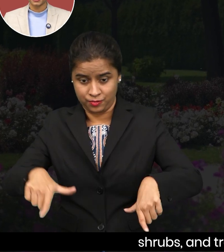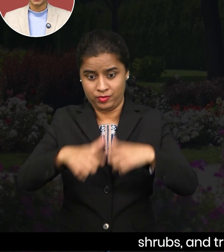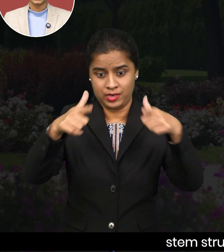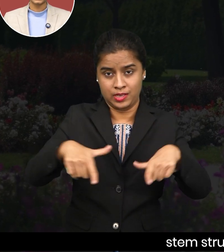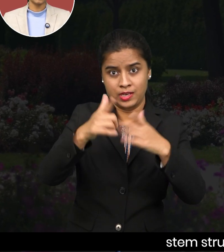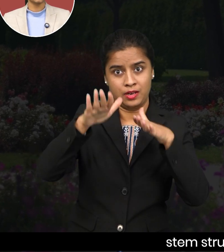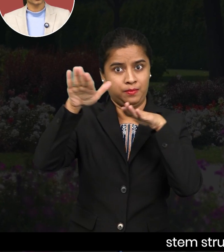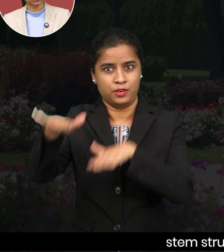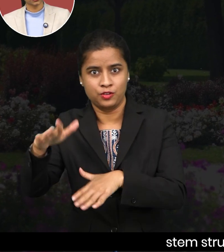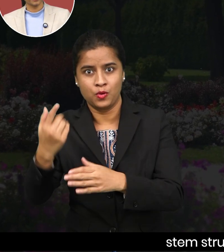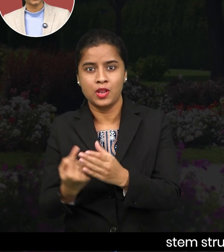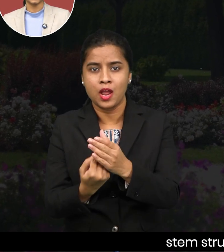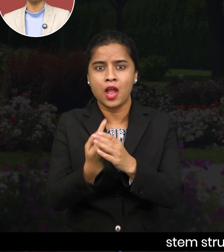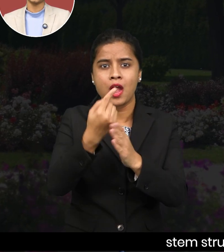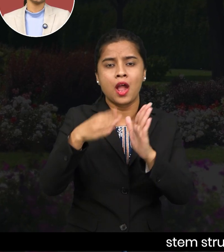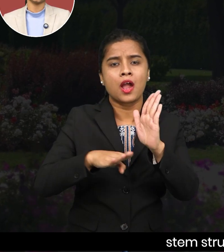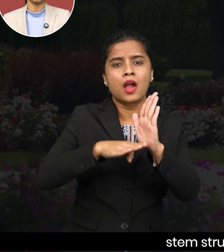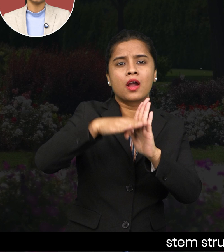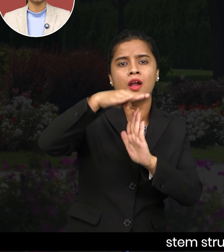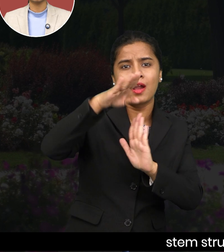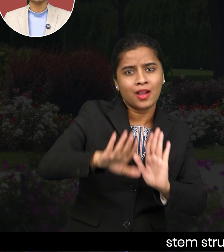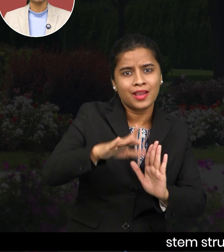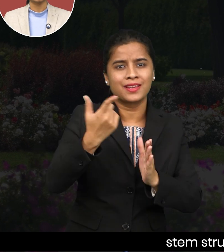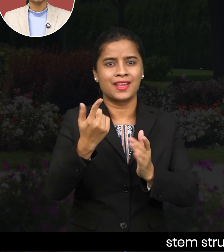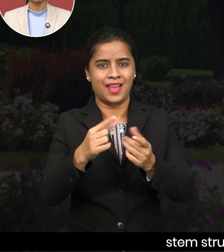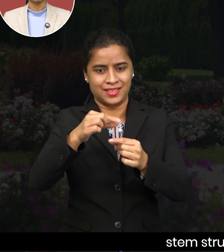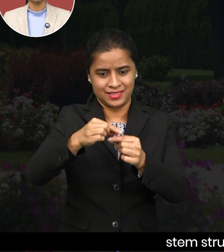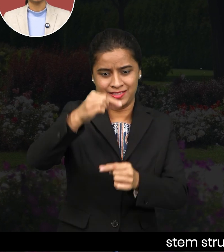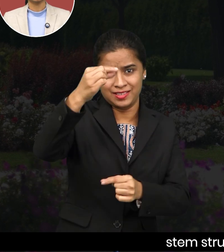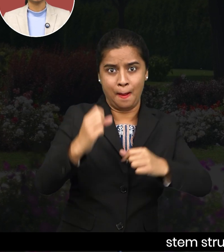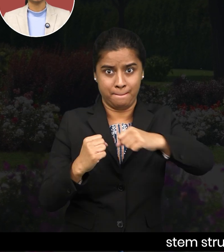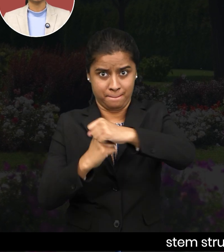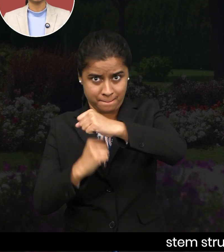height, stem structure, and branching.